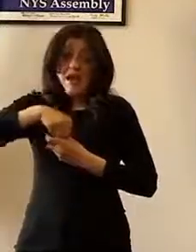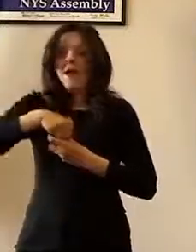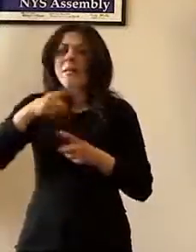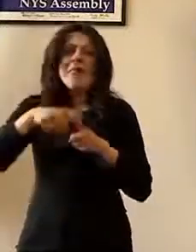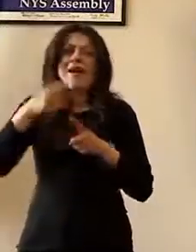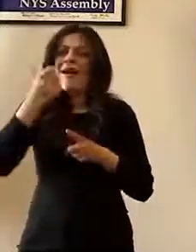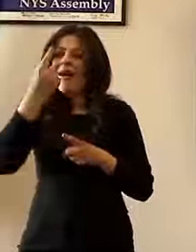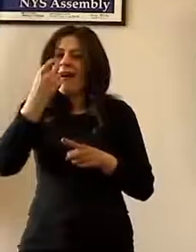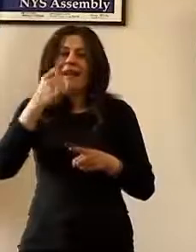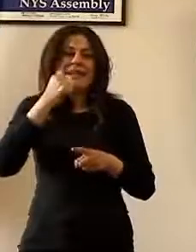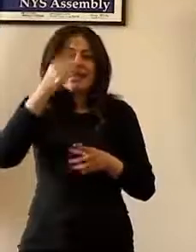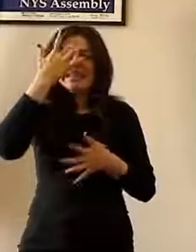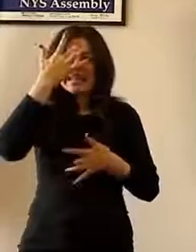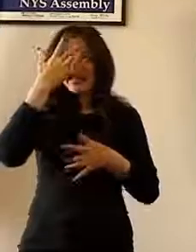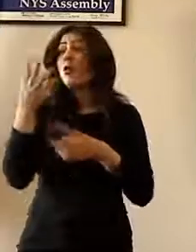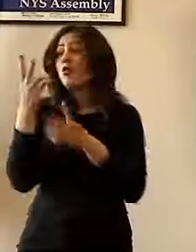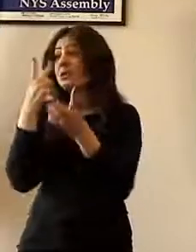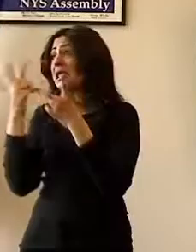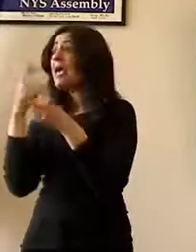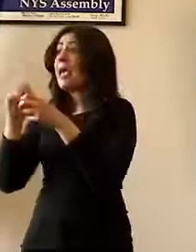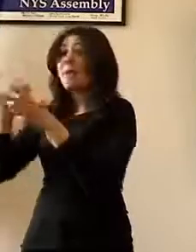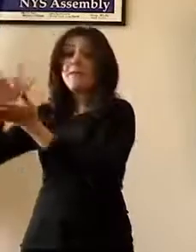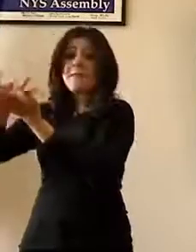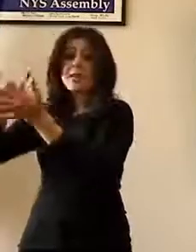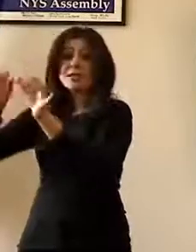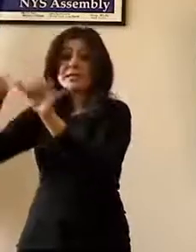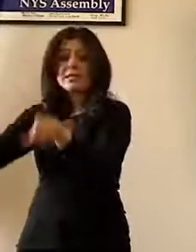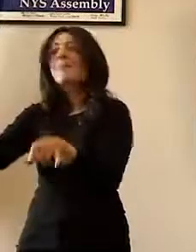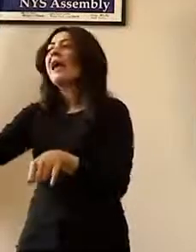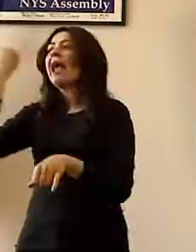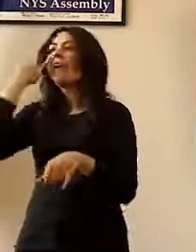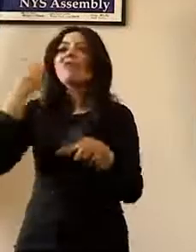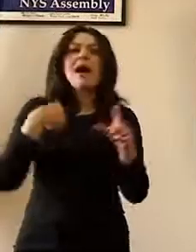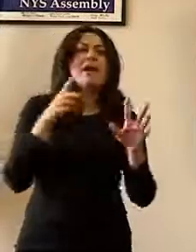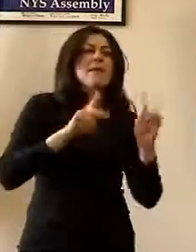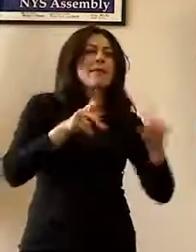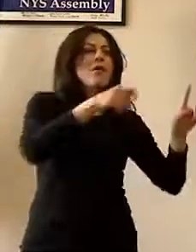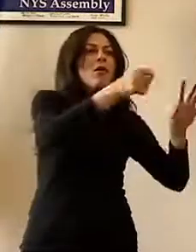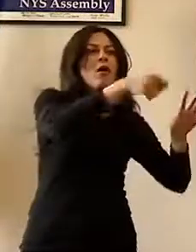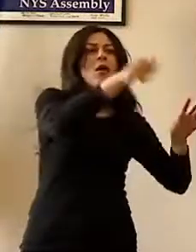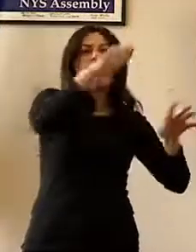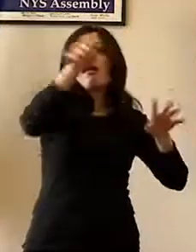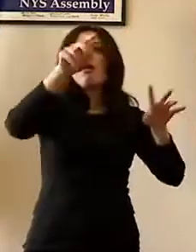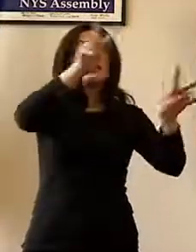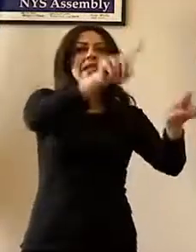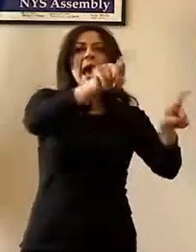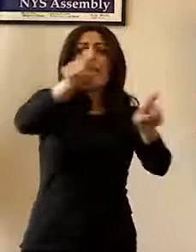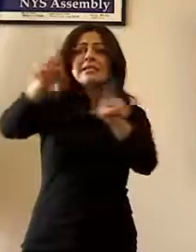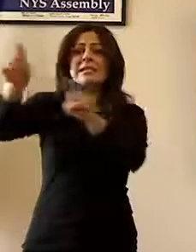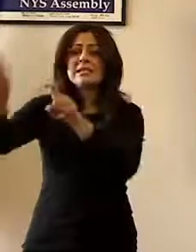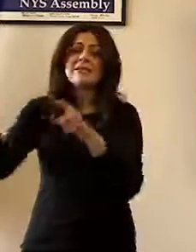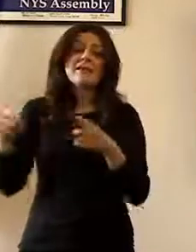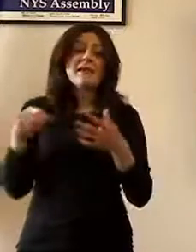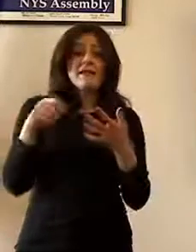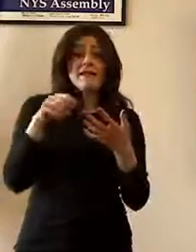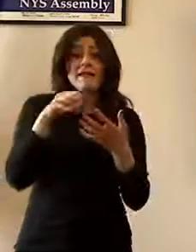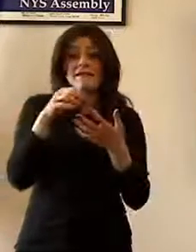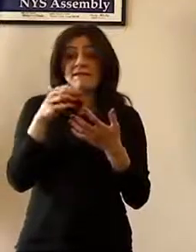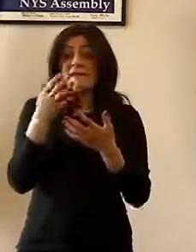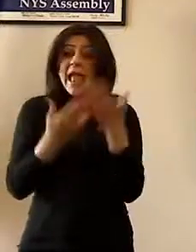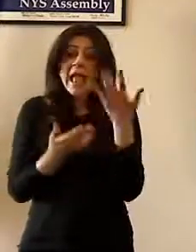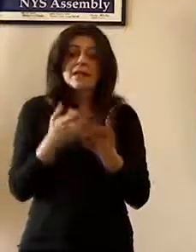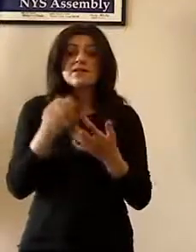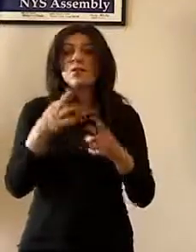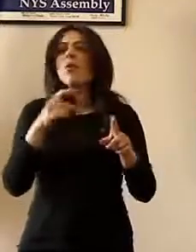time in the medical system. If I went around swab people, their fingers or their